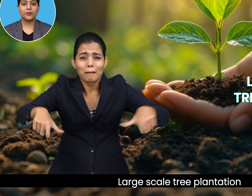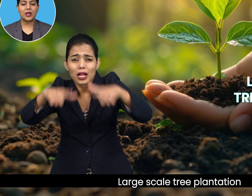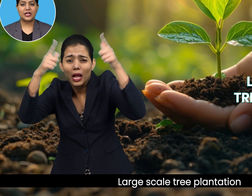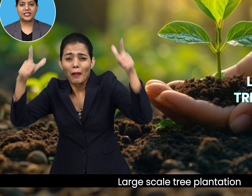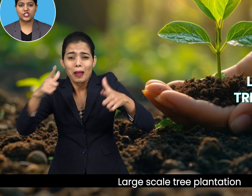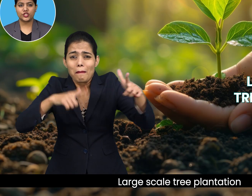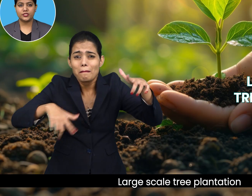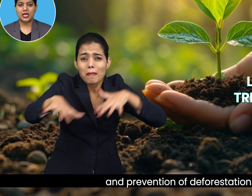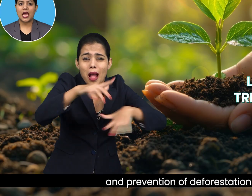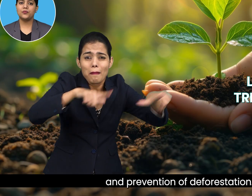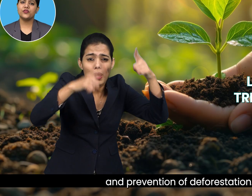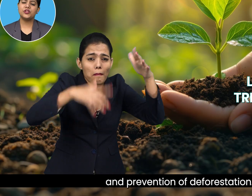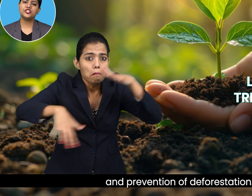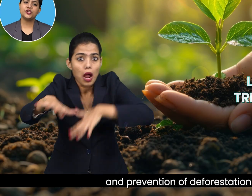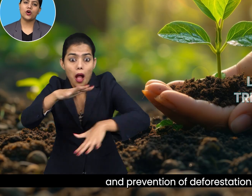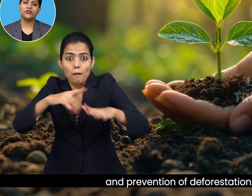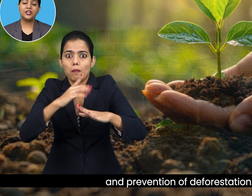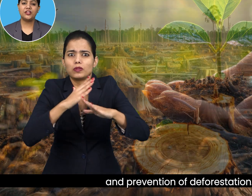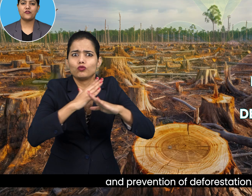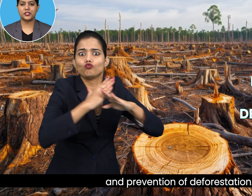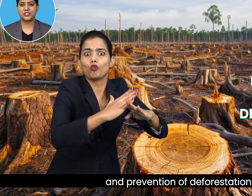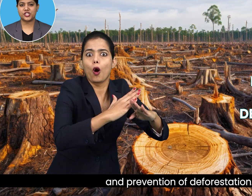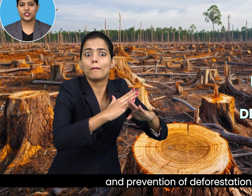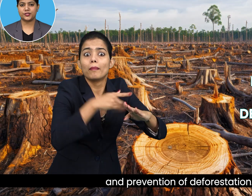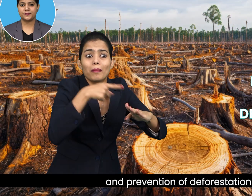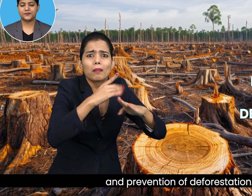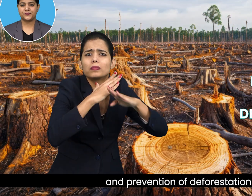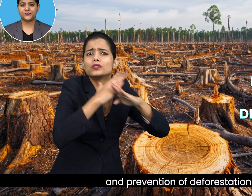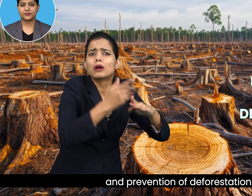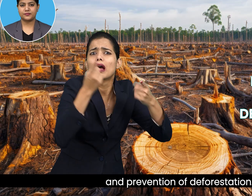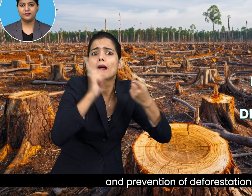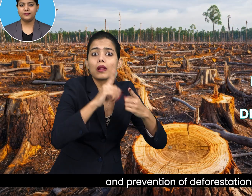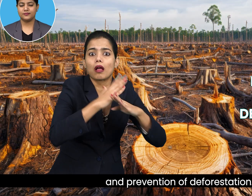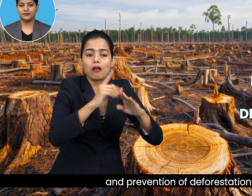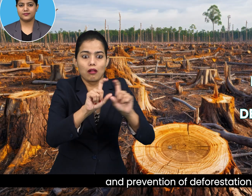Large-scale tree plantation and prevention of deforestation.